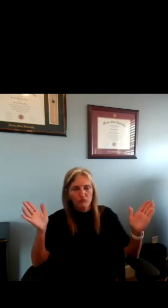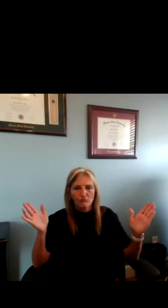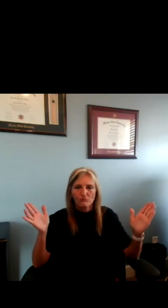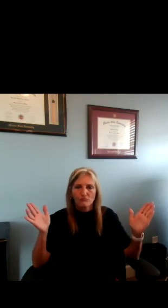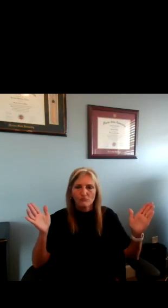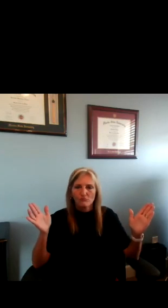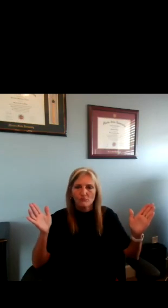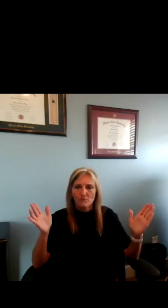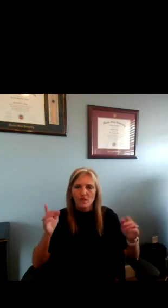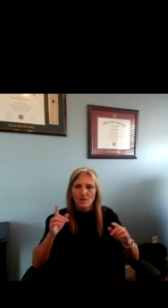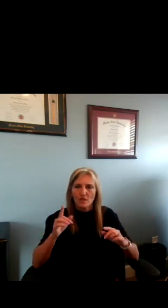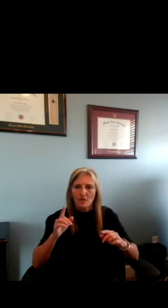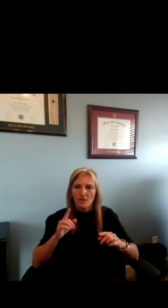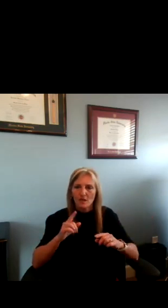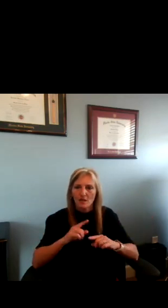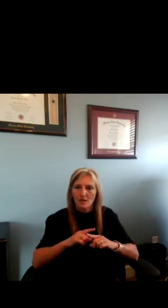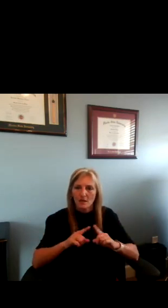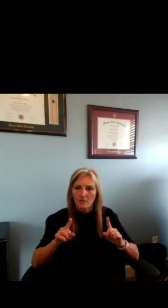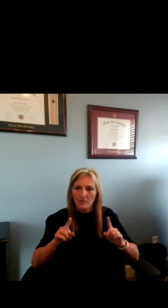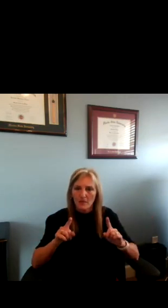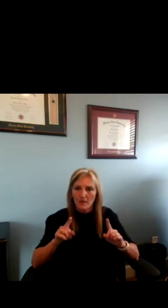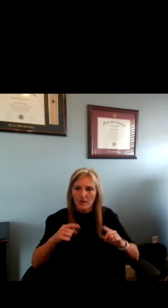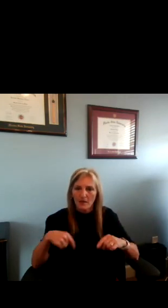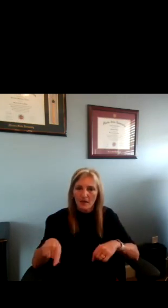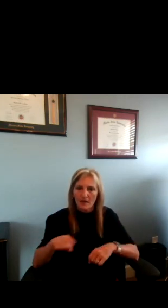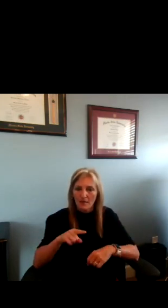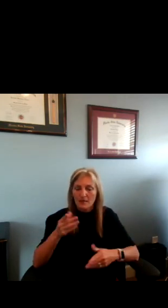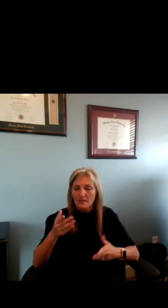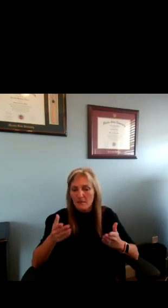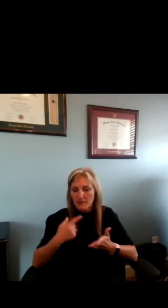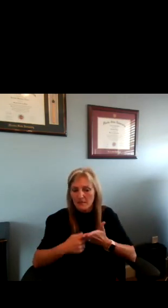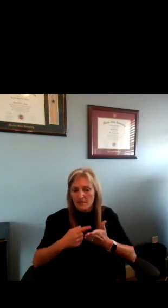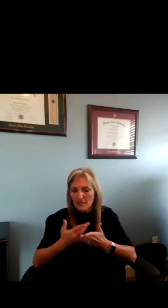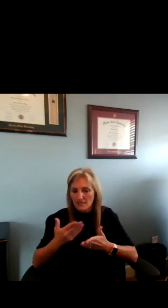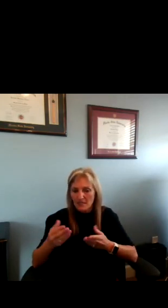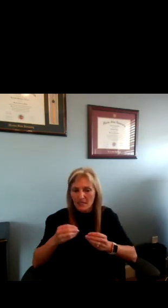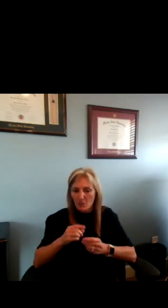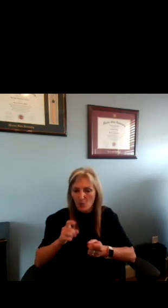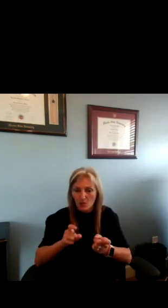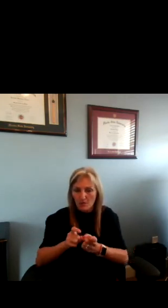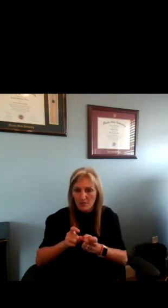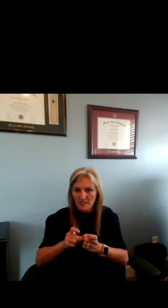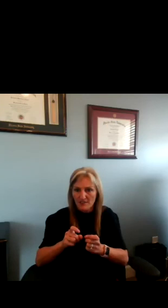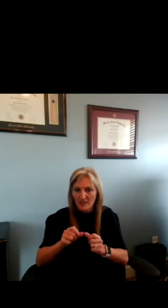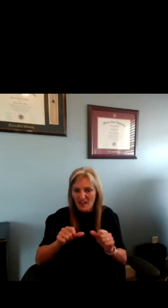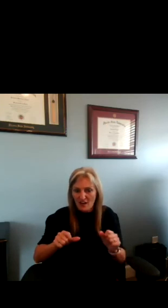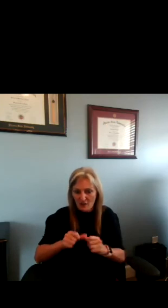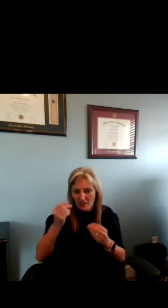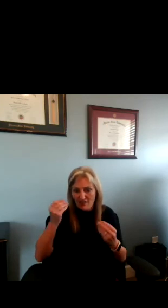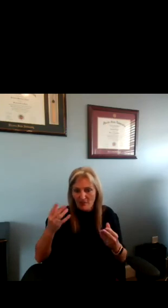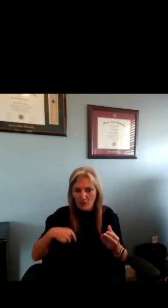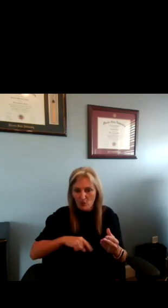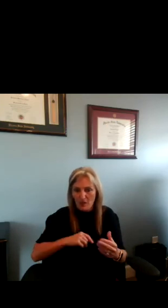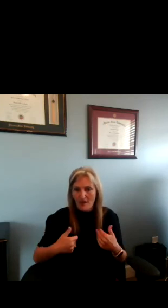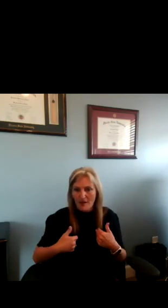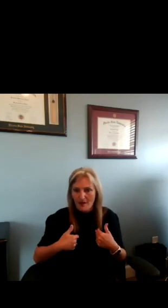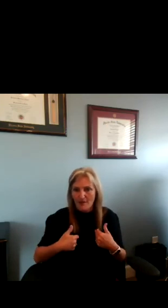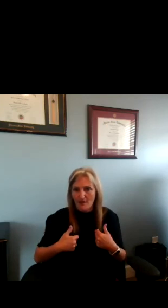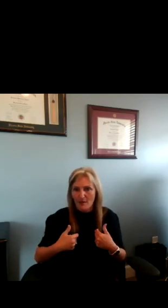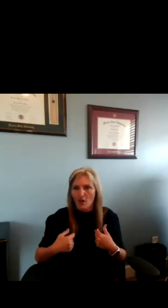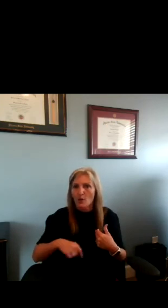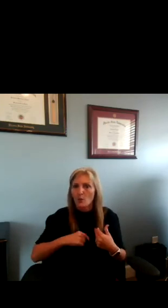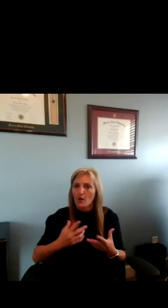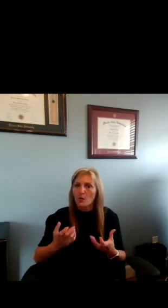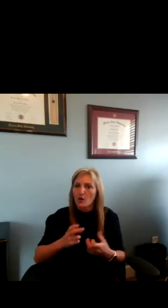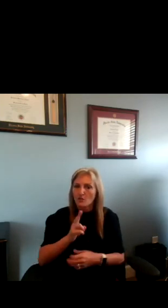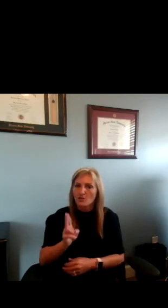in future roundtables, we might focus on more specific ways and specific areas in which transformation can happen. We essentially want to